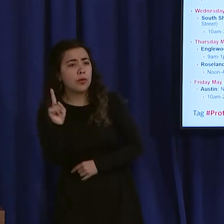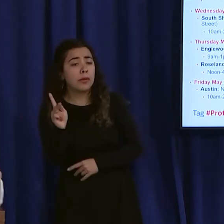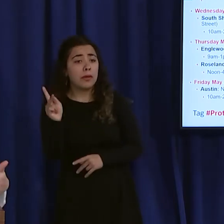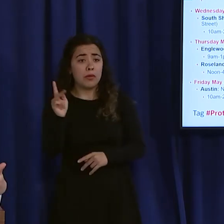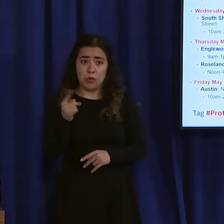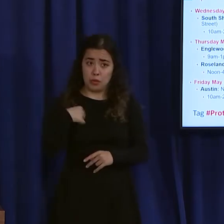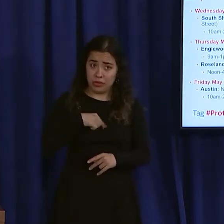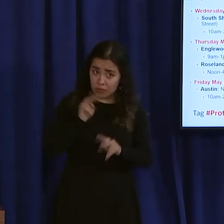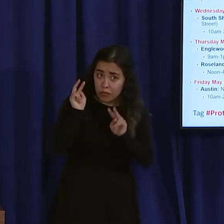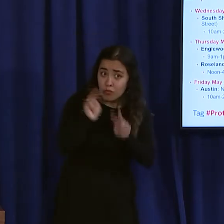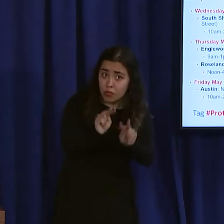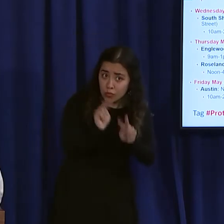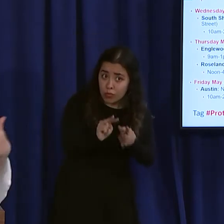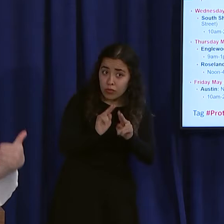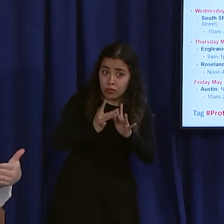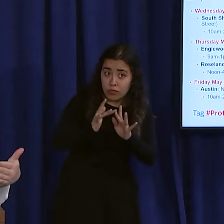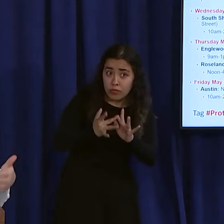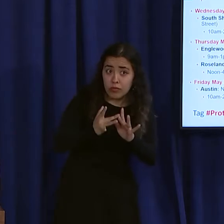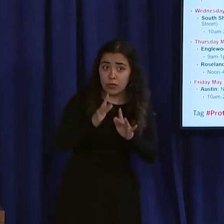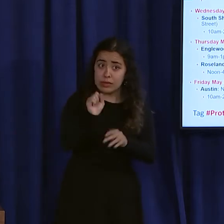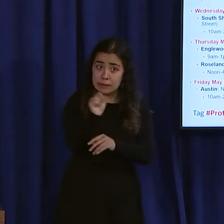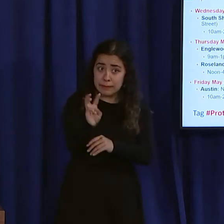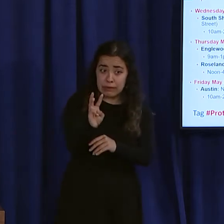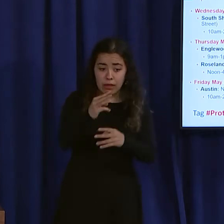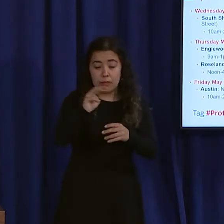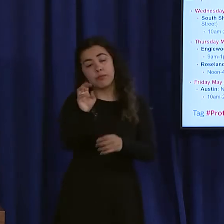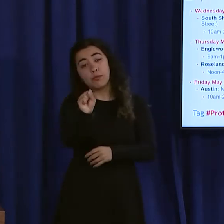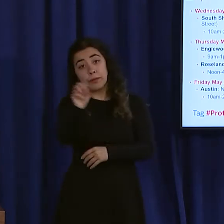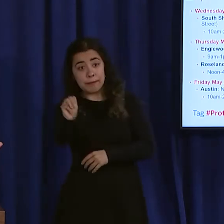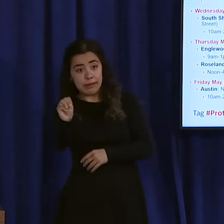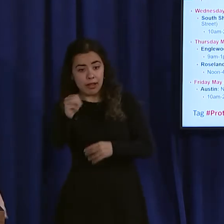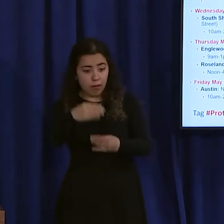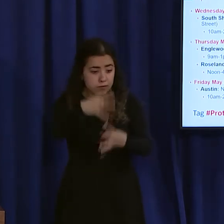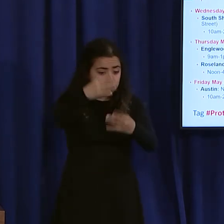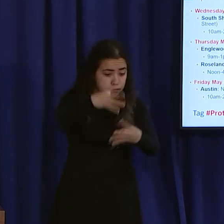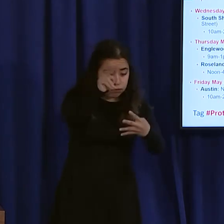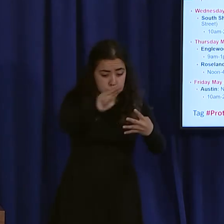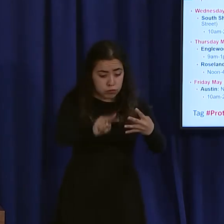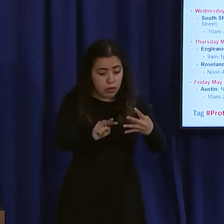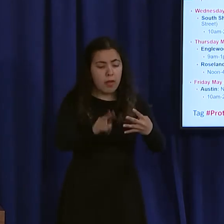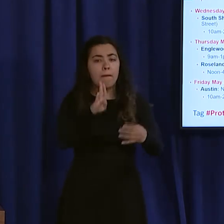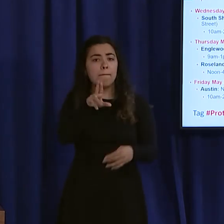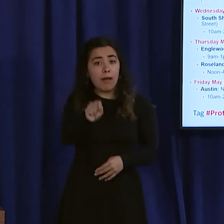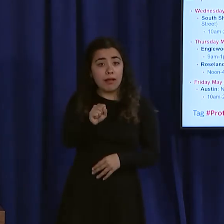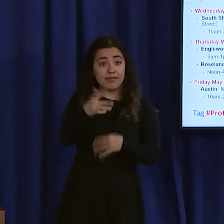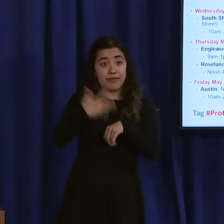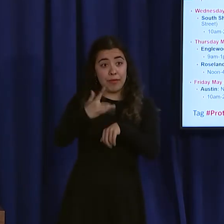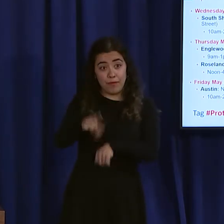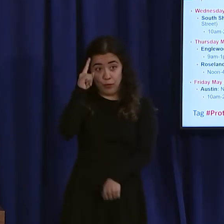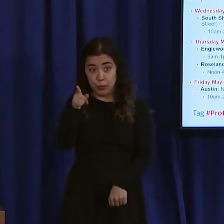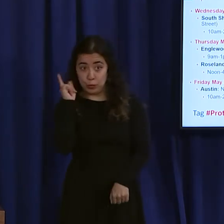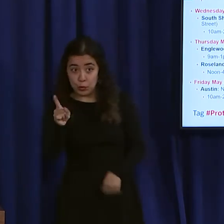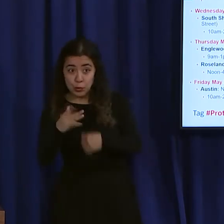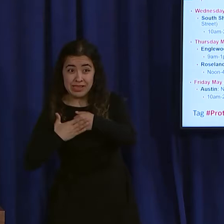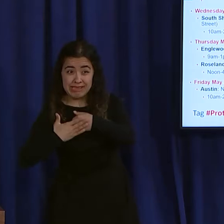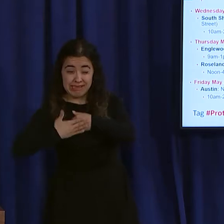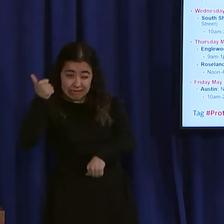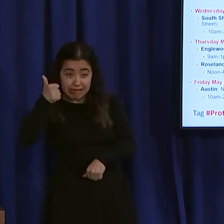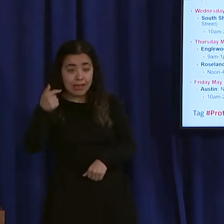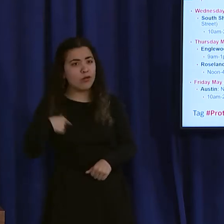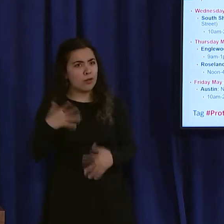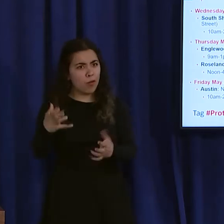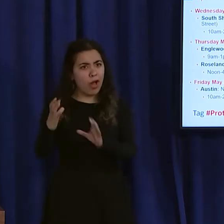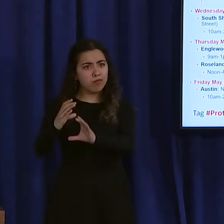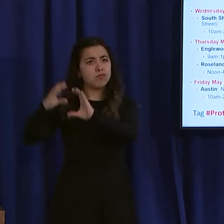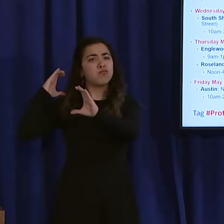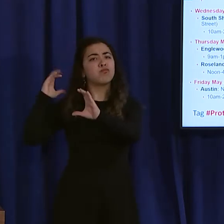lot of good leads. We want to send this bus where you are and where it's going to be easy for you. So let us know if you've got a good idea, and we'll give you a shout